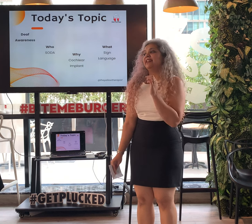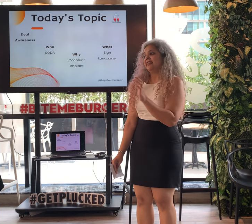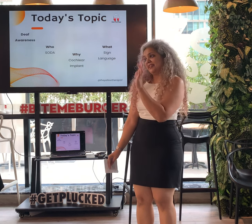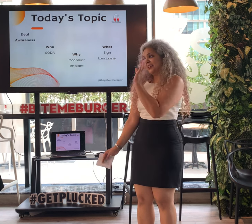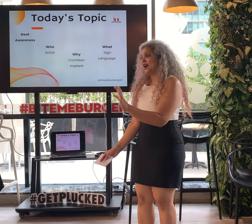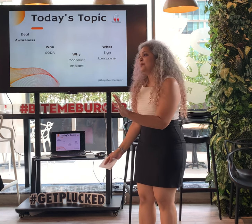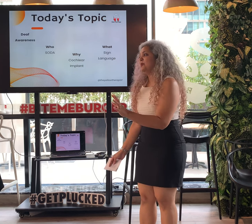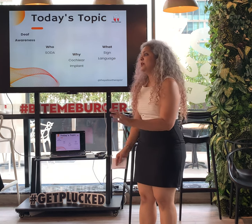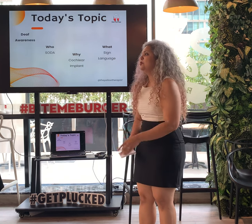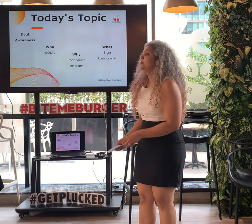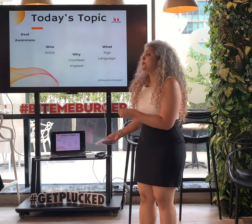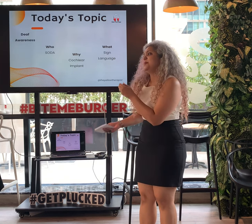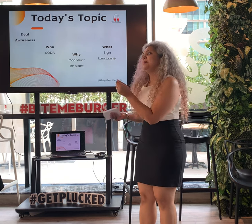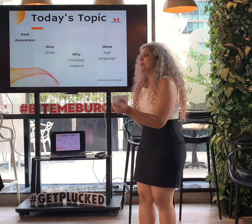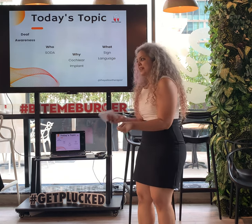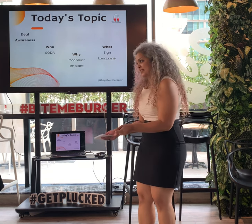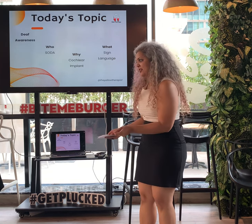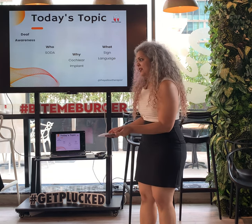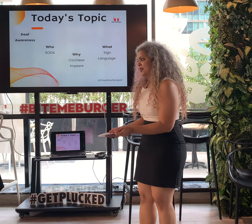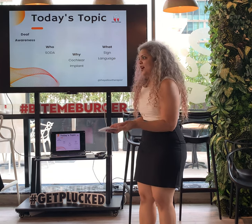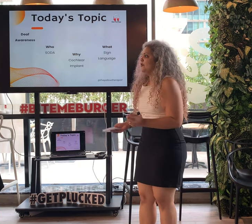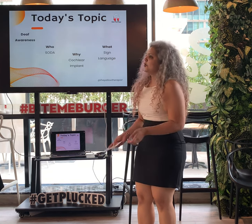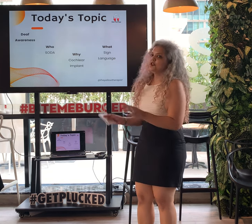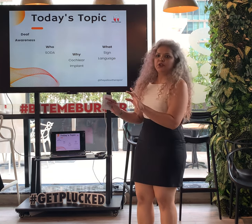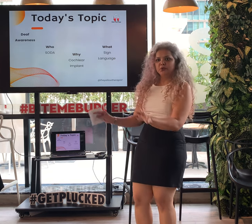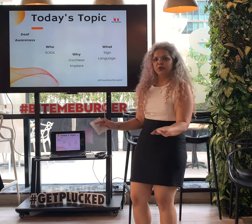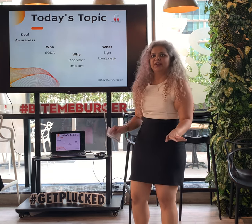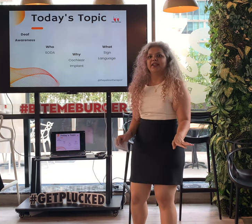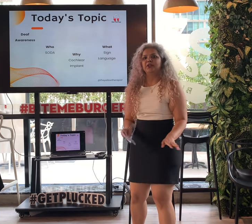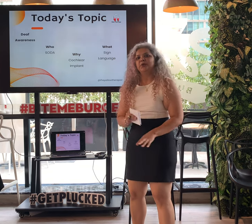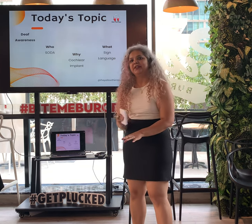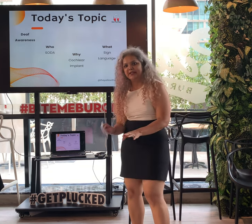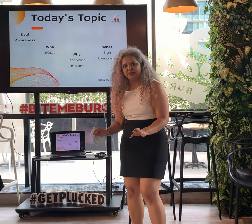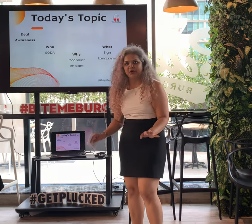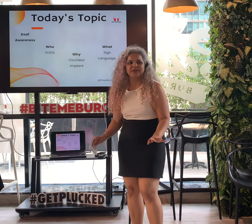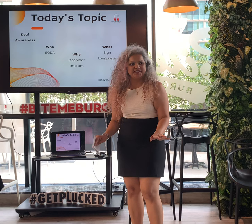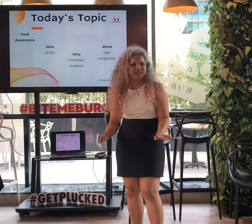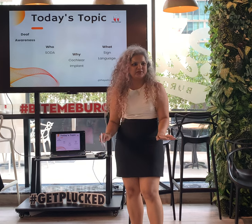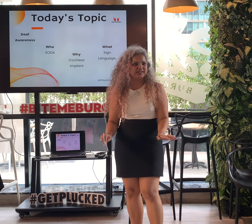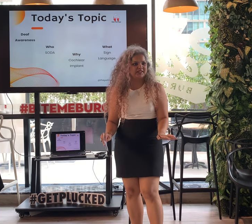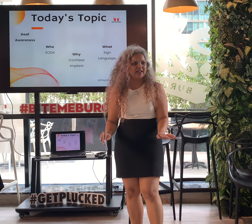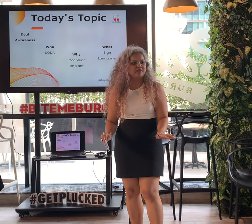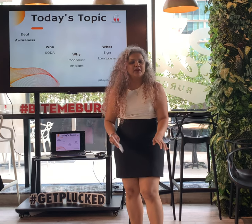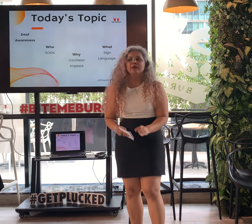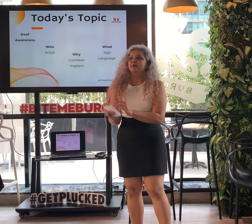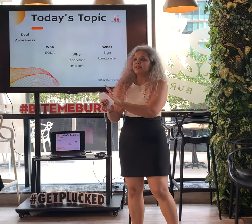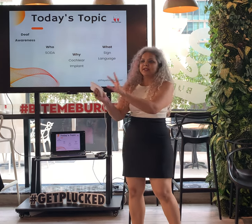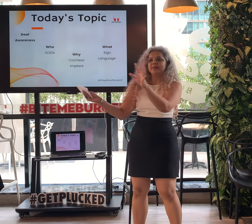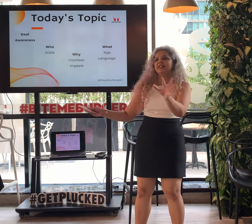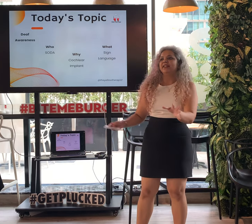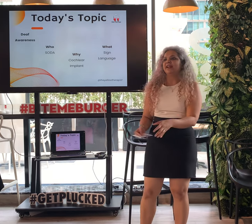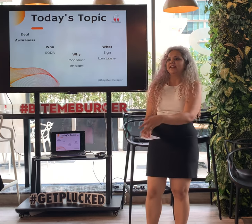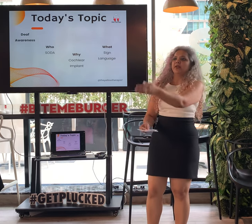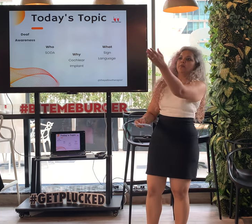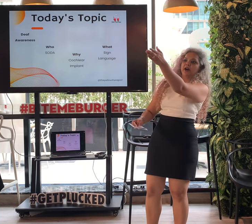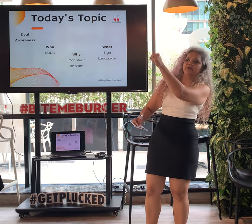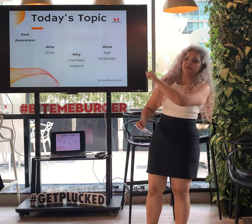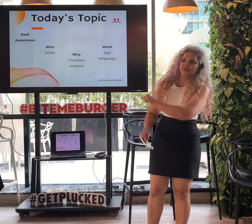there are people who speak basic. Of course, you don't want to get into a deep conversation with the deaf. But something like that, like Marvin for